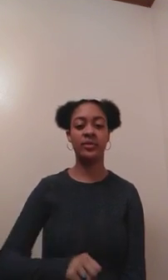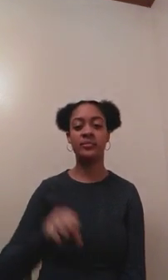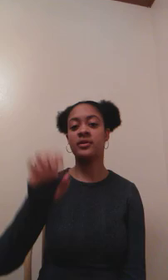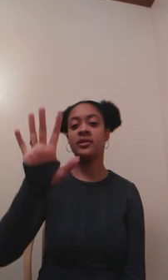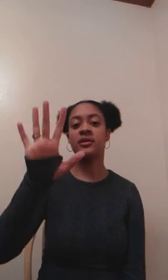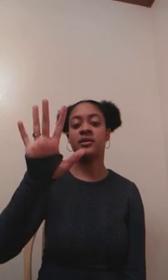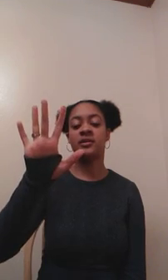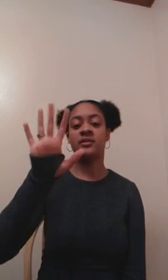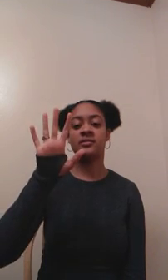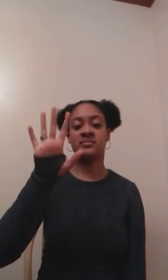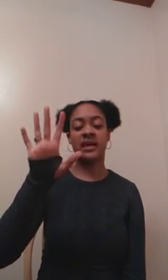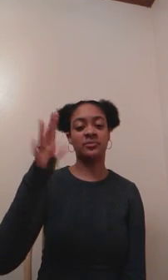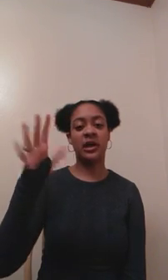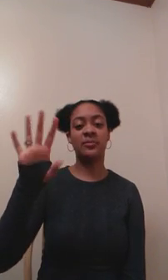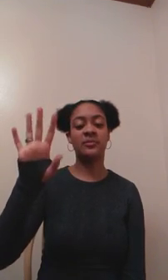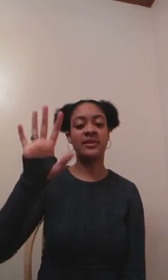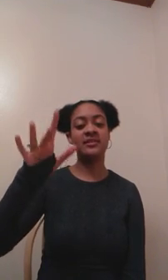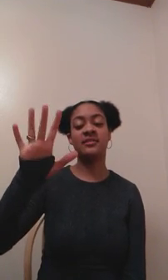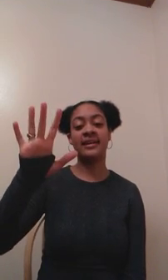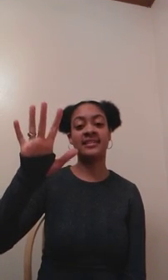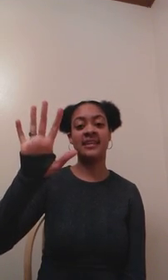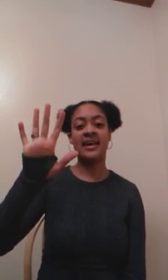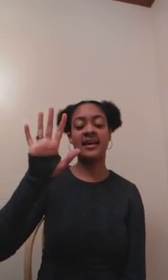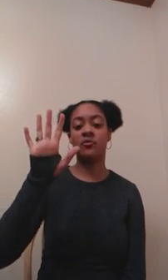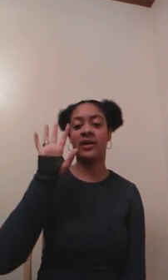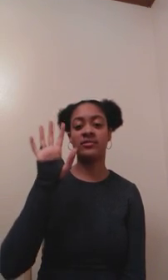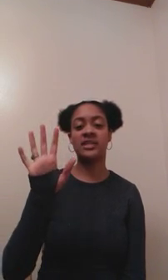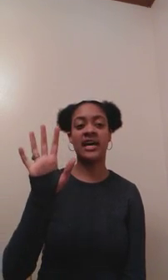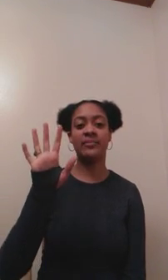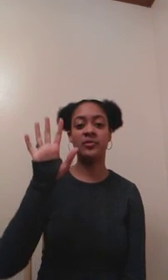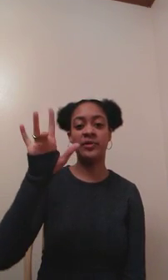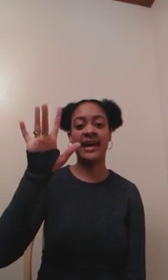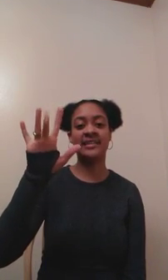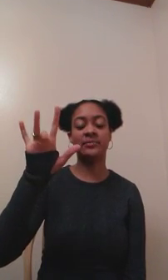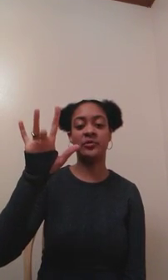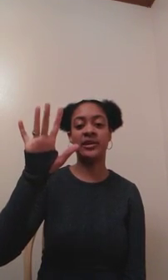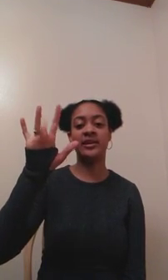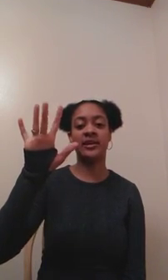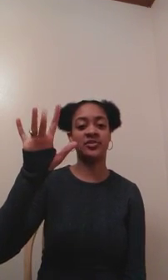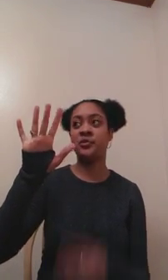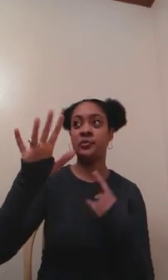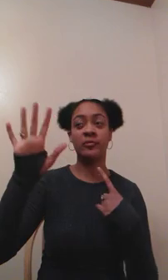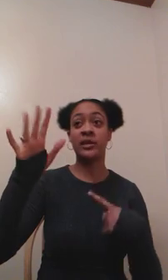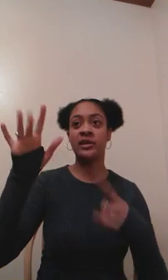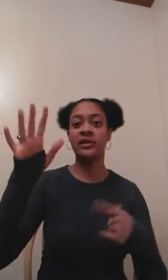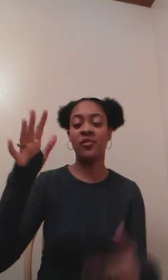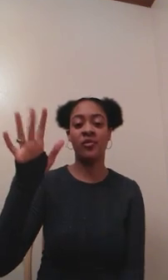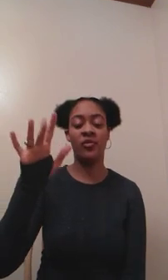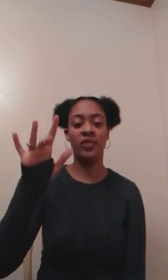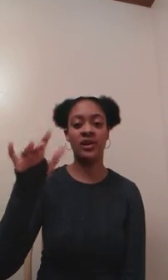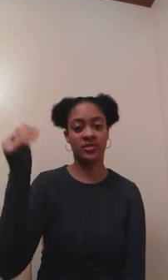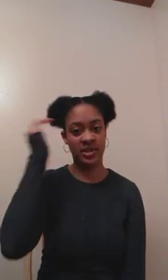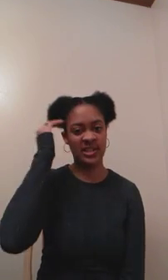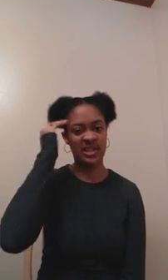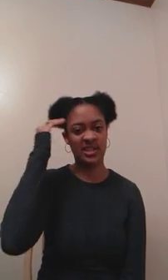them. Sometimes what helps me is like saying whatever sign I'm doing as I'm doing it, and I just do it repeatedly over and over again until it gets stuck